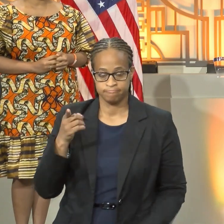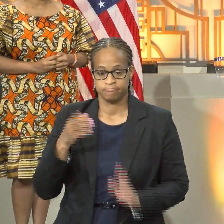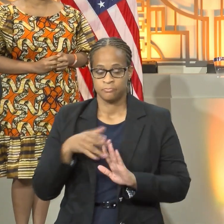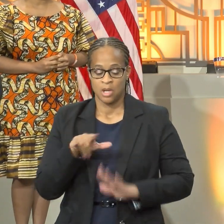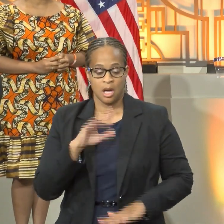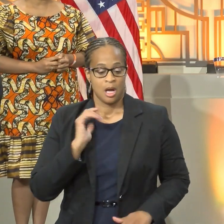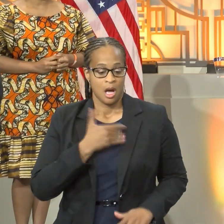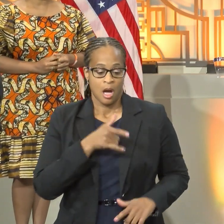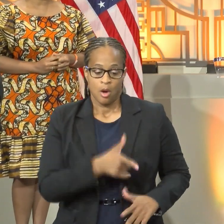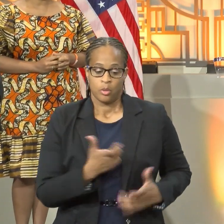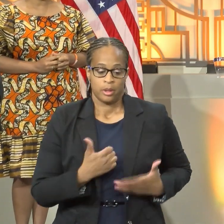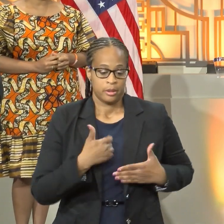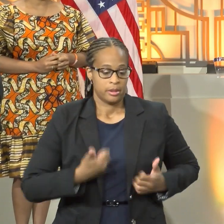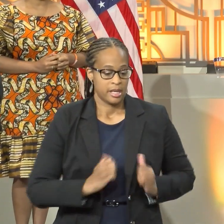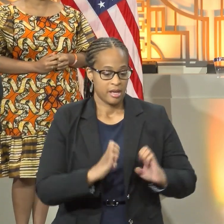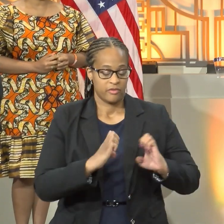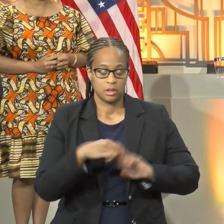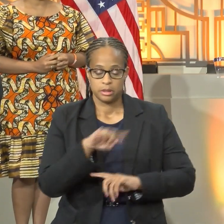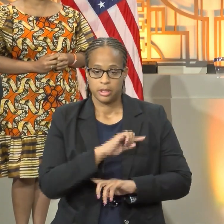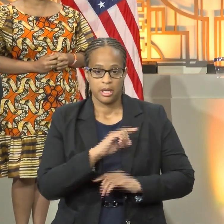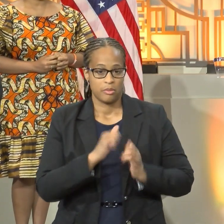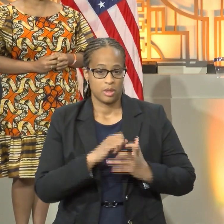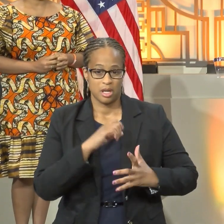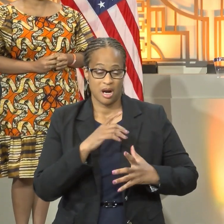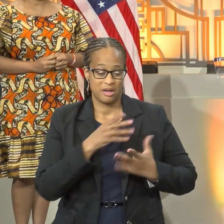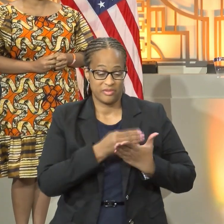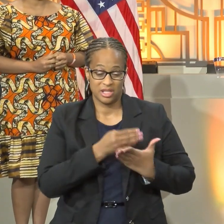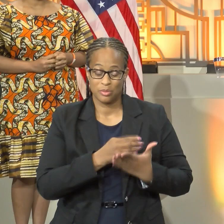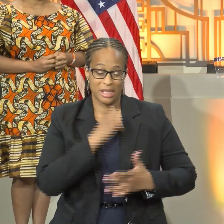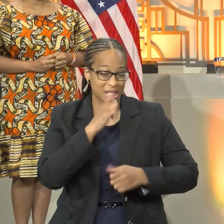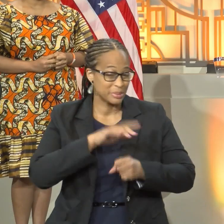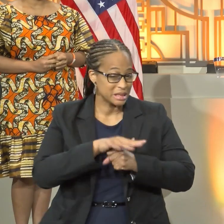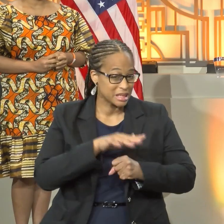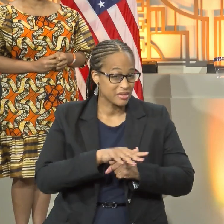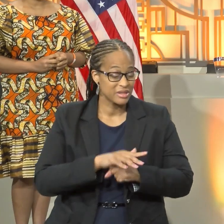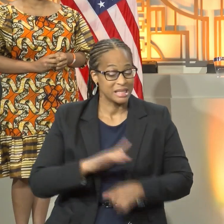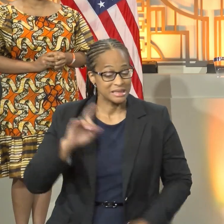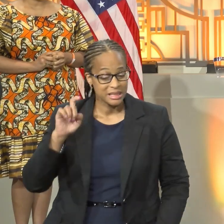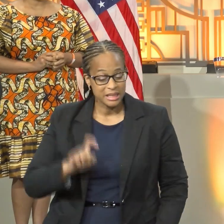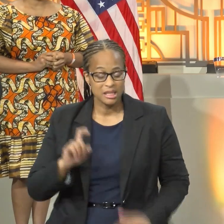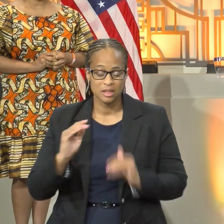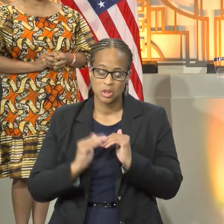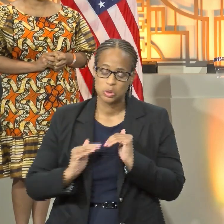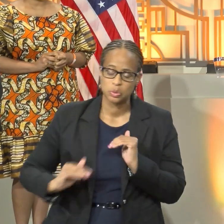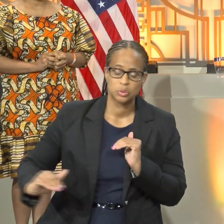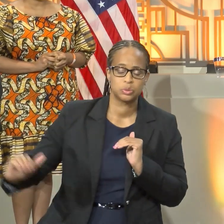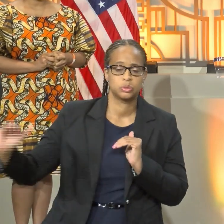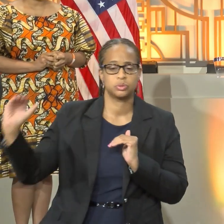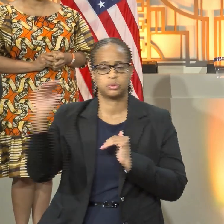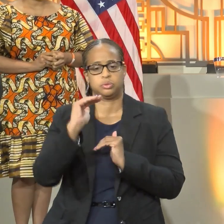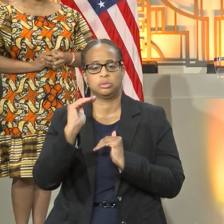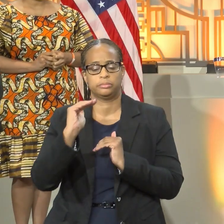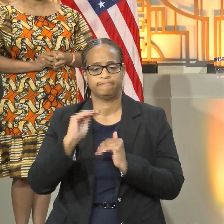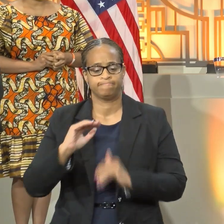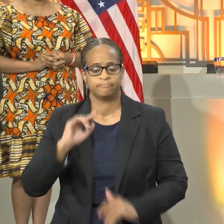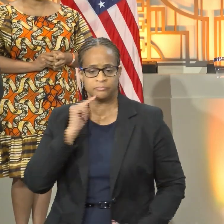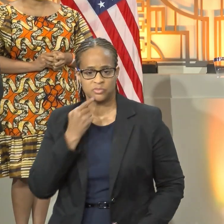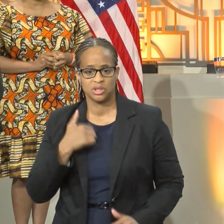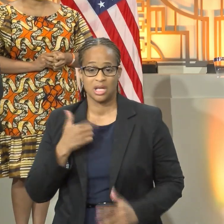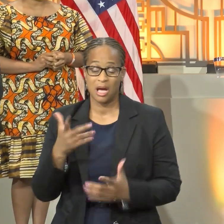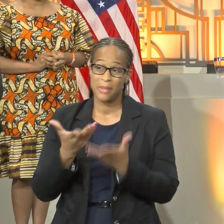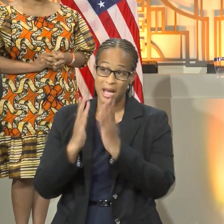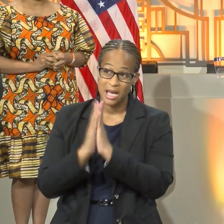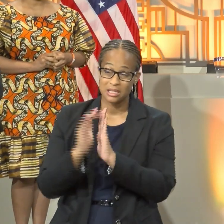and the above funding will not nearly be enough. The need is great, and I am calling on the state